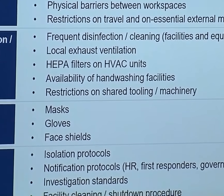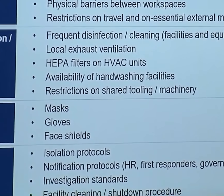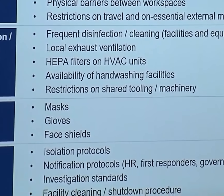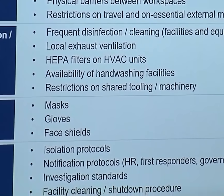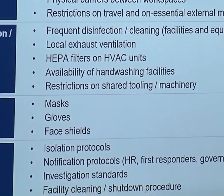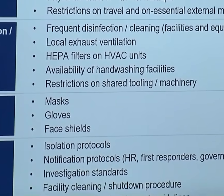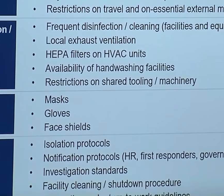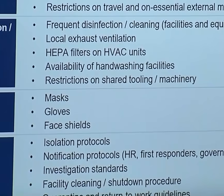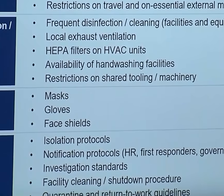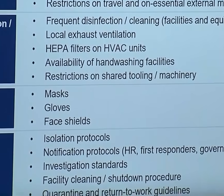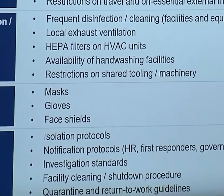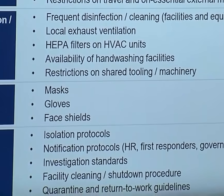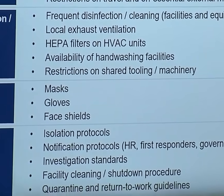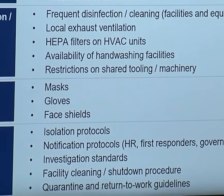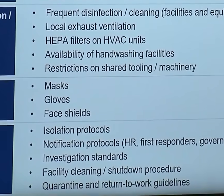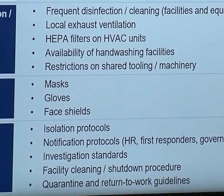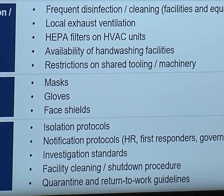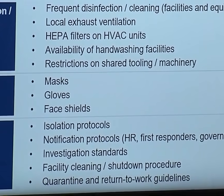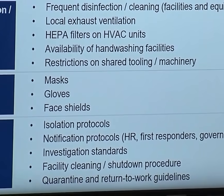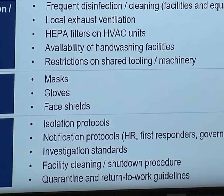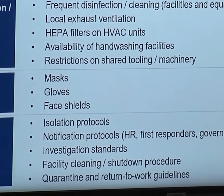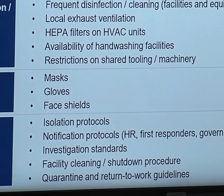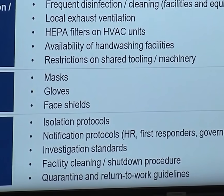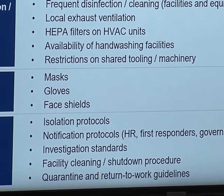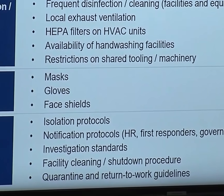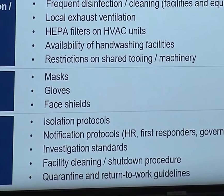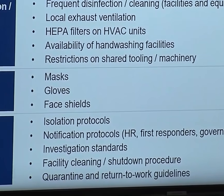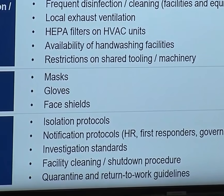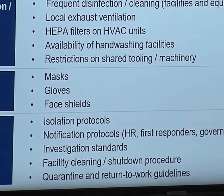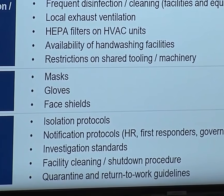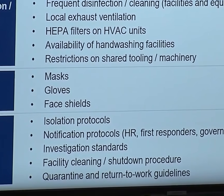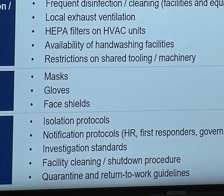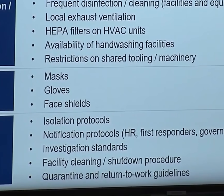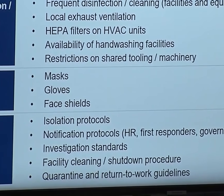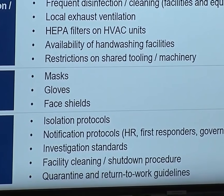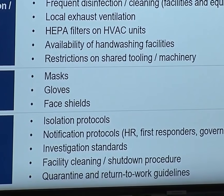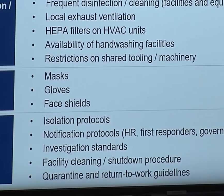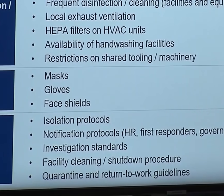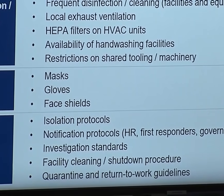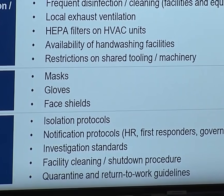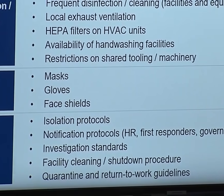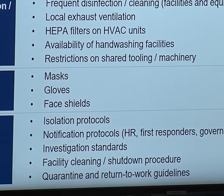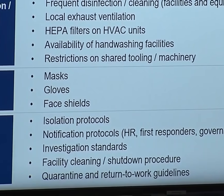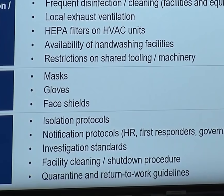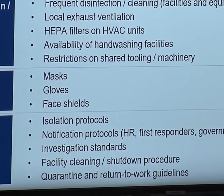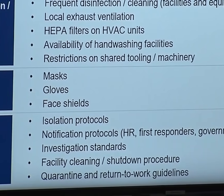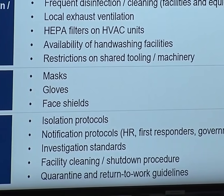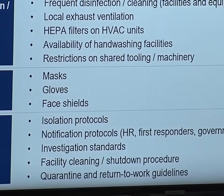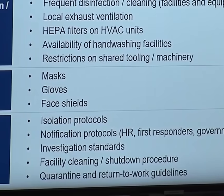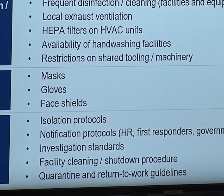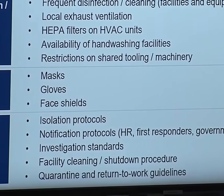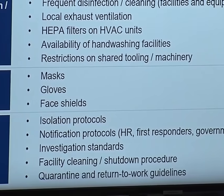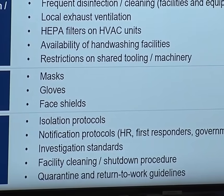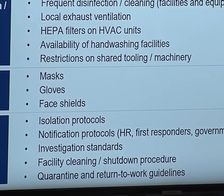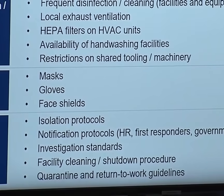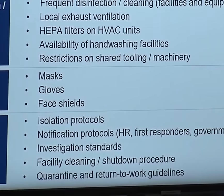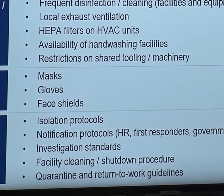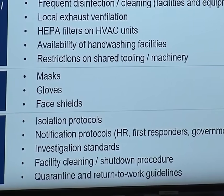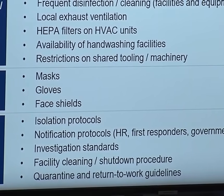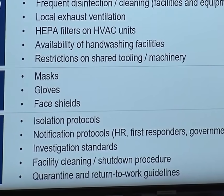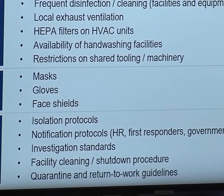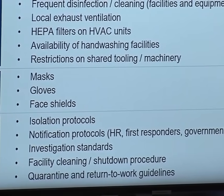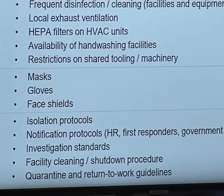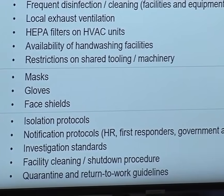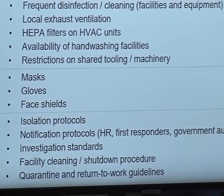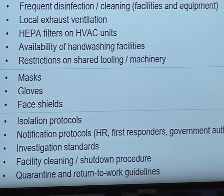These facilities must require masks to be worn when workers are not able to consistently maintain 6 feet of separation